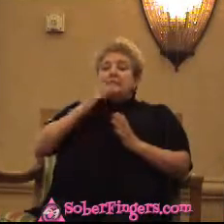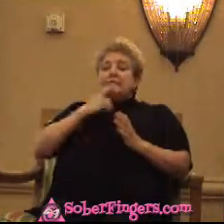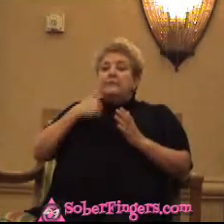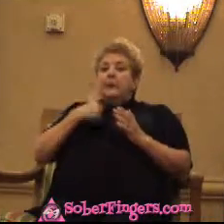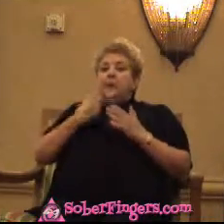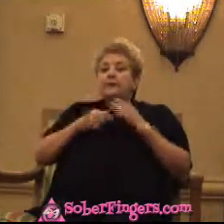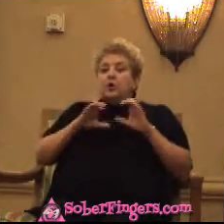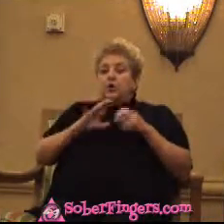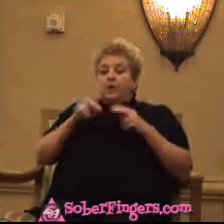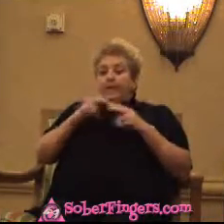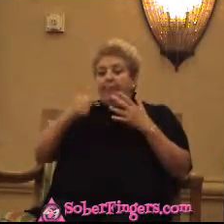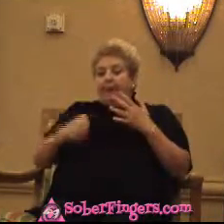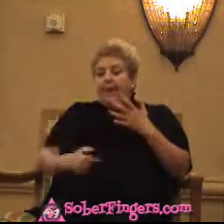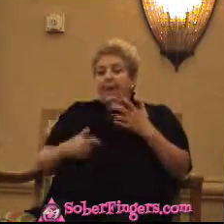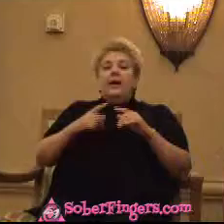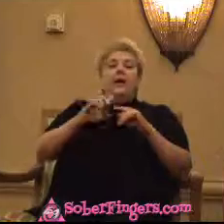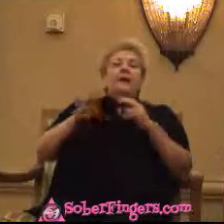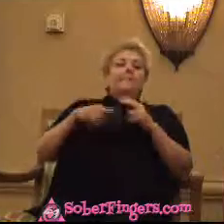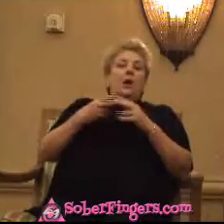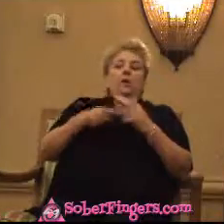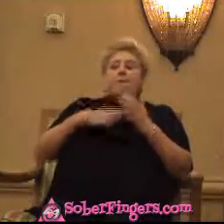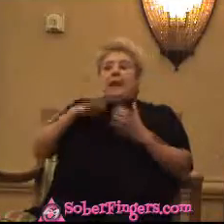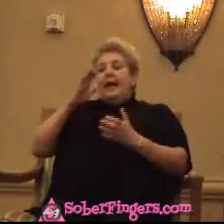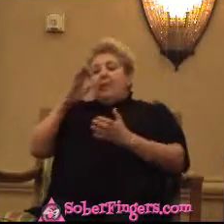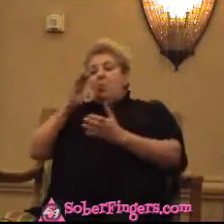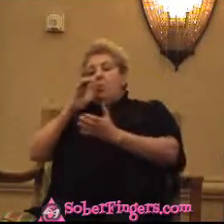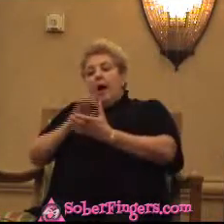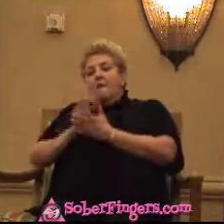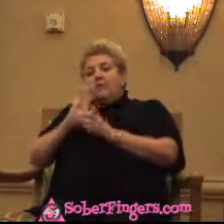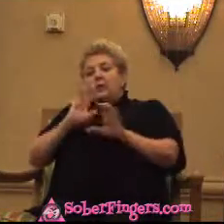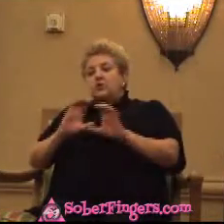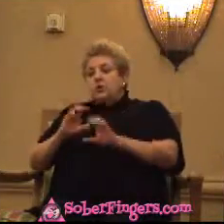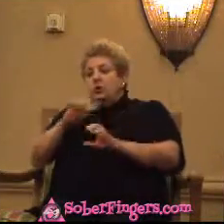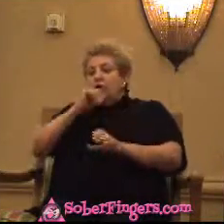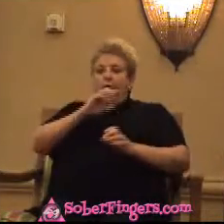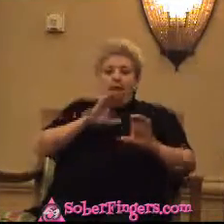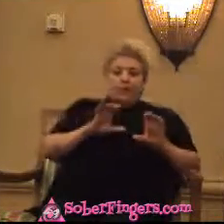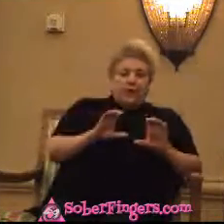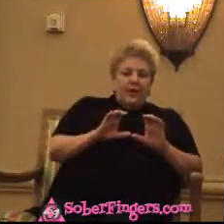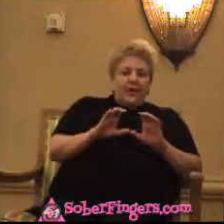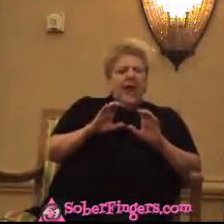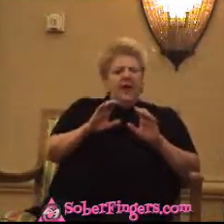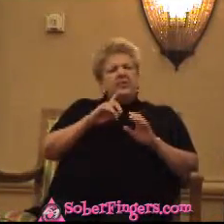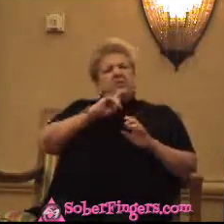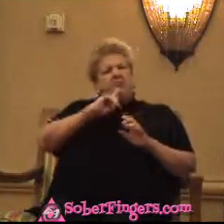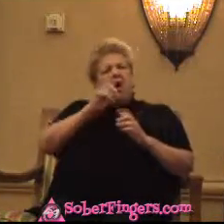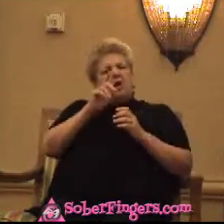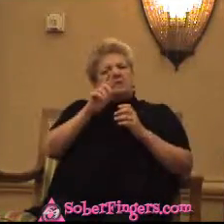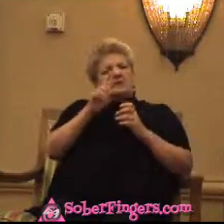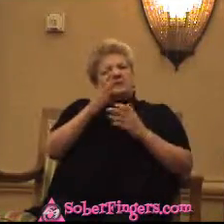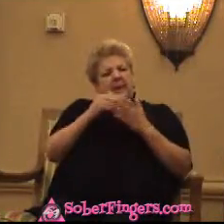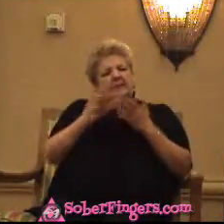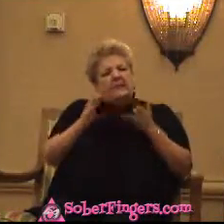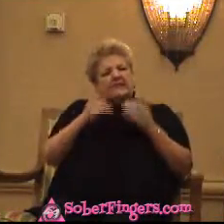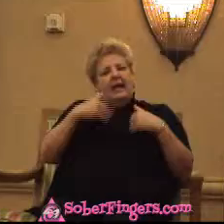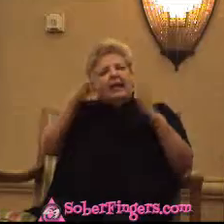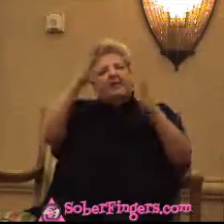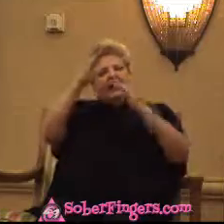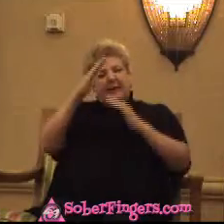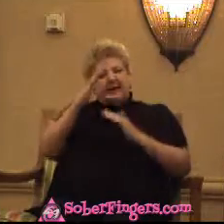that. I have expectations about what my wife's going to do and not going to do. There's certain things that I have expectations about. There's certain things that are set